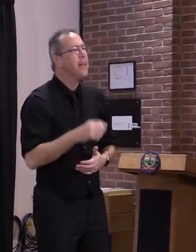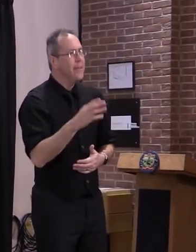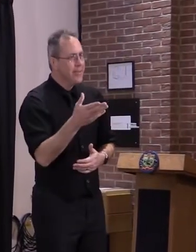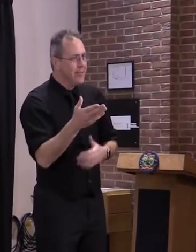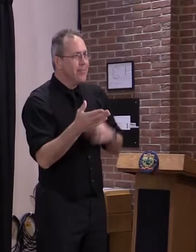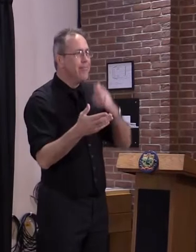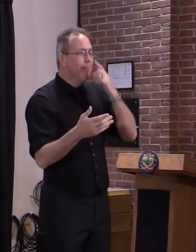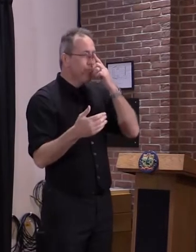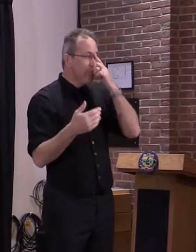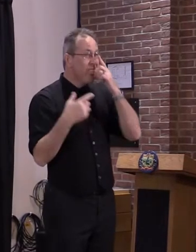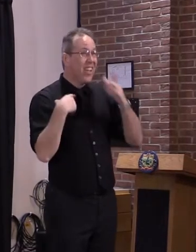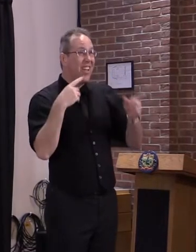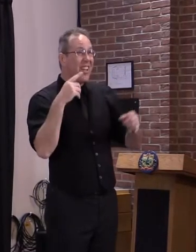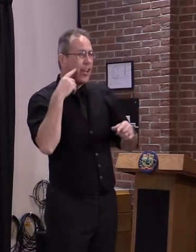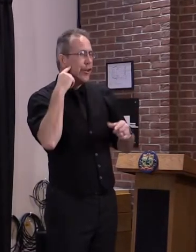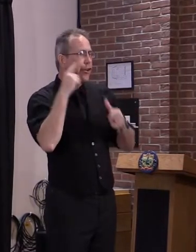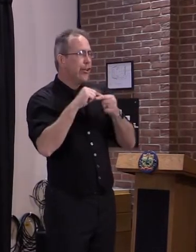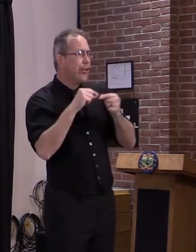Vermont is not Florida.